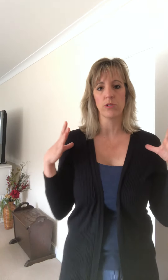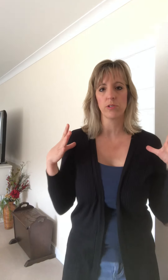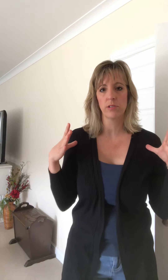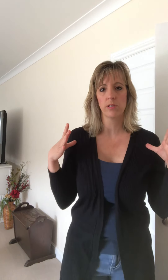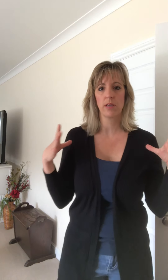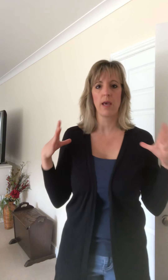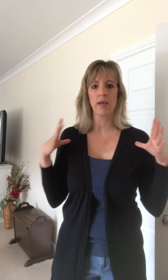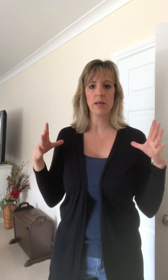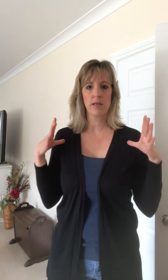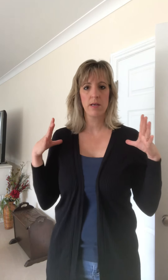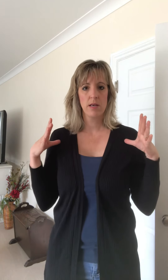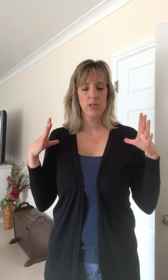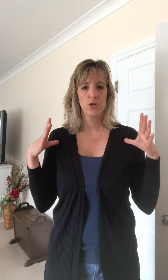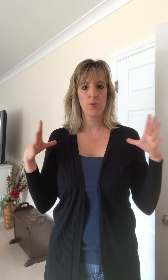shoulders, okay?